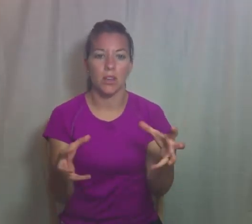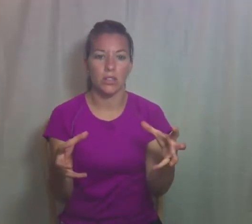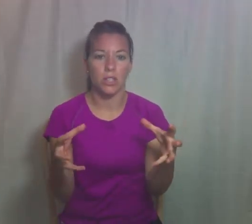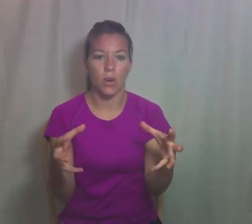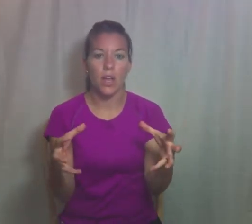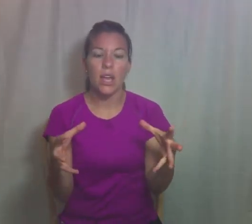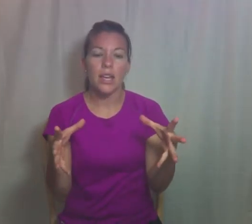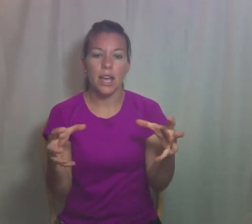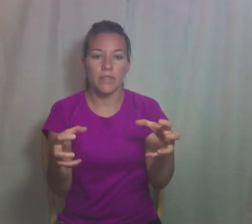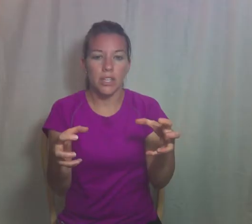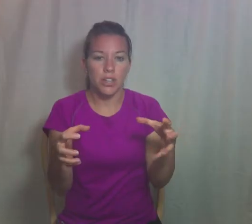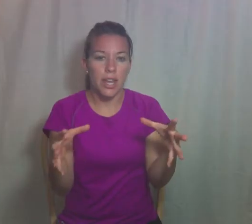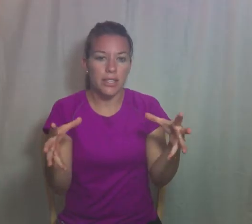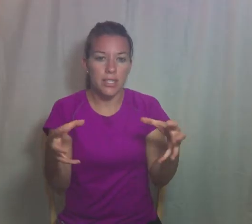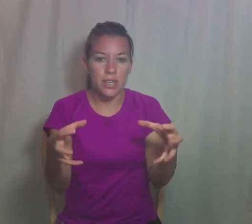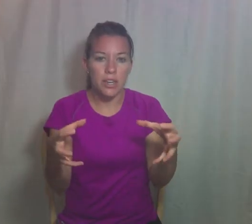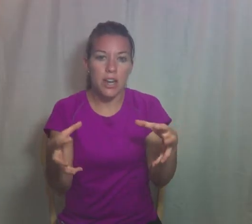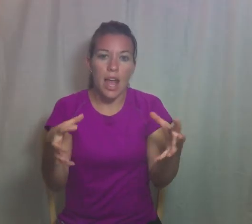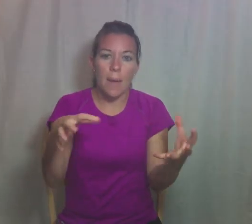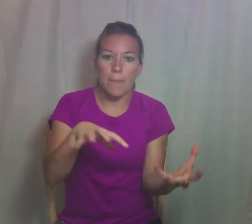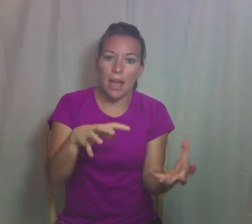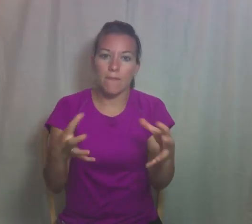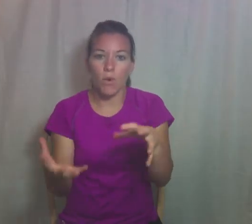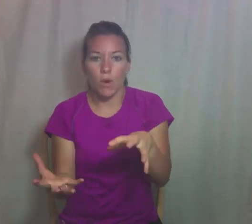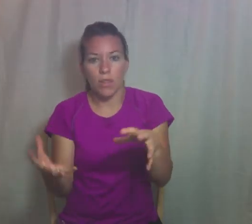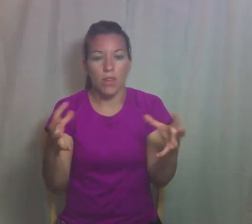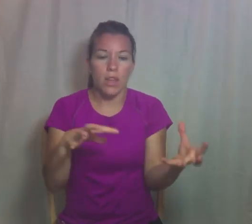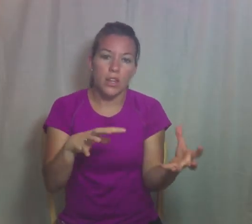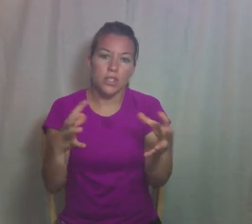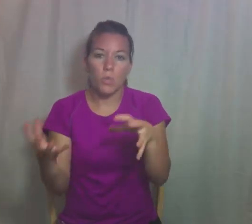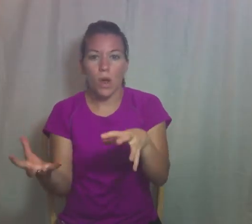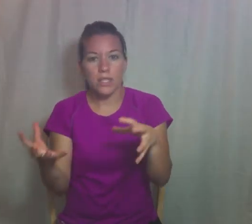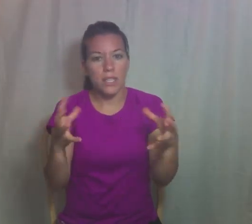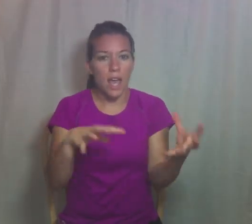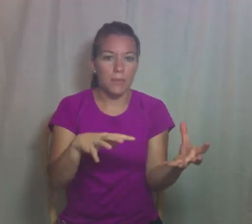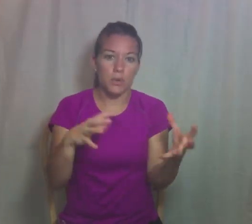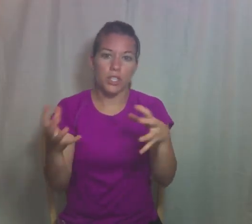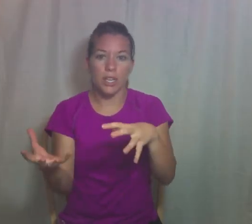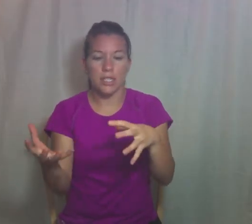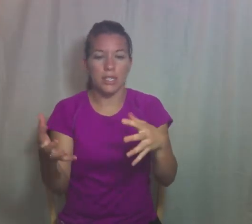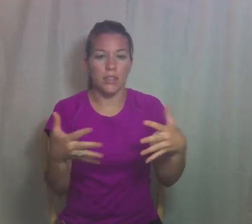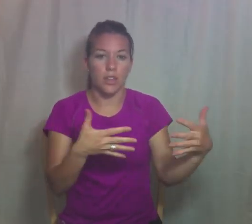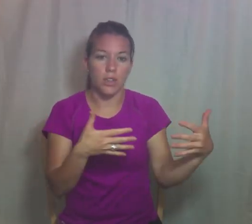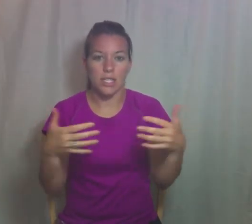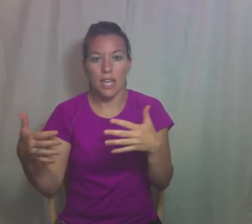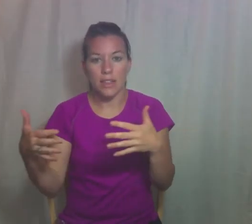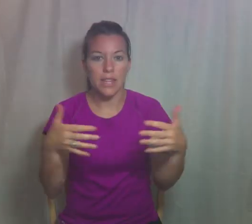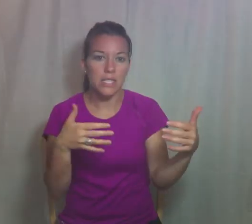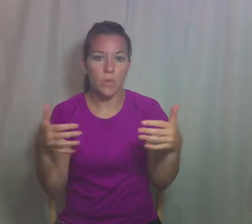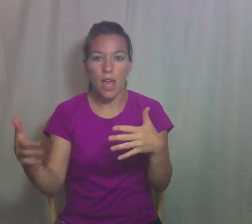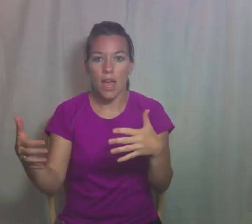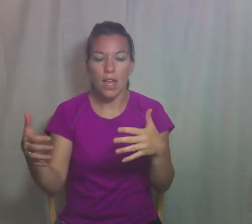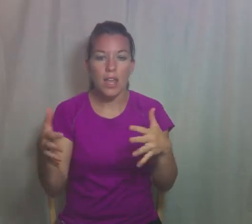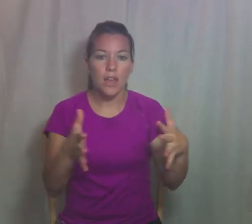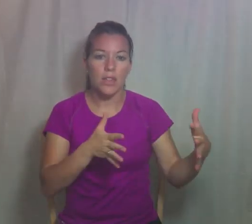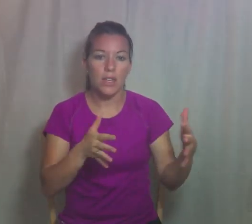So, kind of get your hands here, and back and forth, just one side pushing against another. You can sign it this way, this